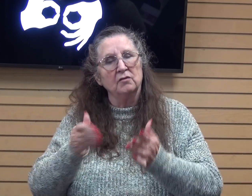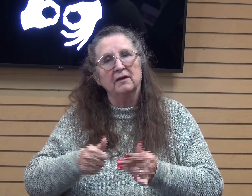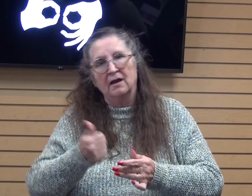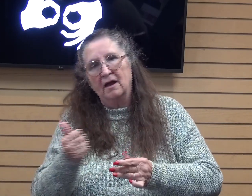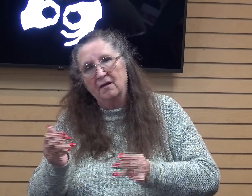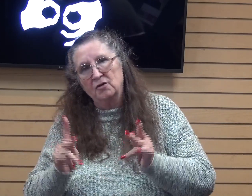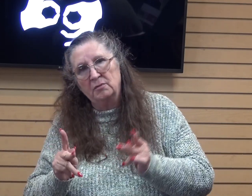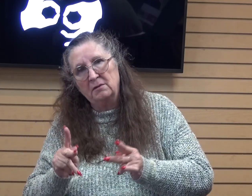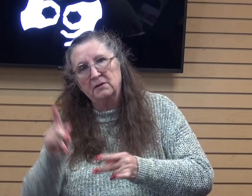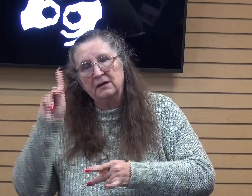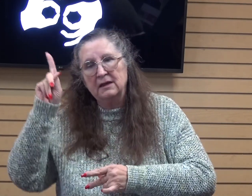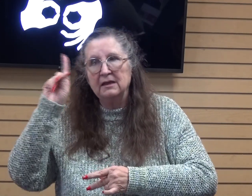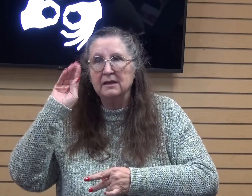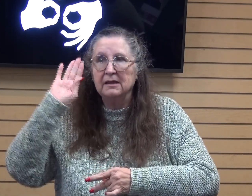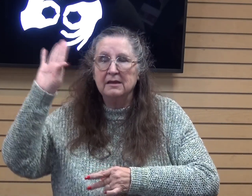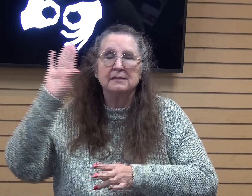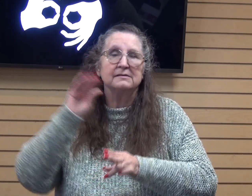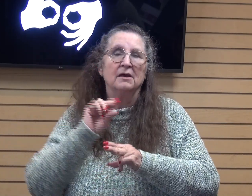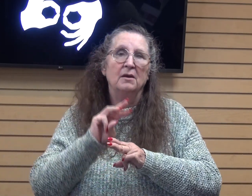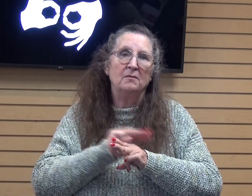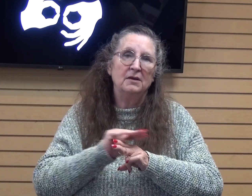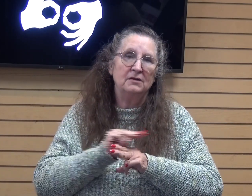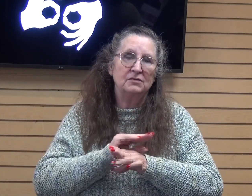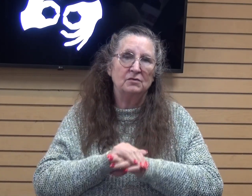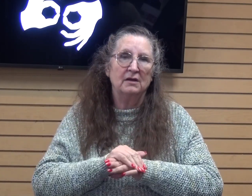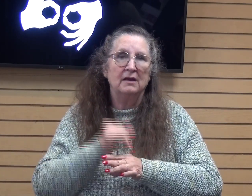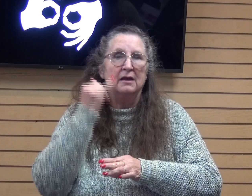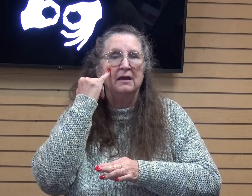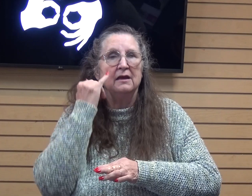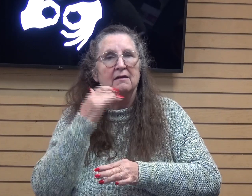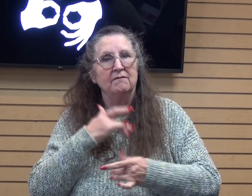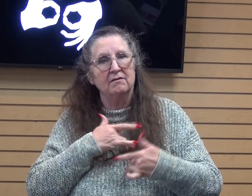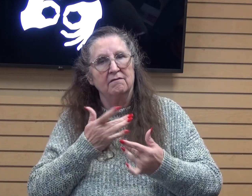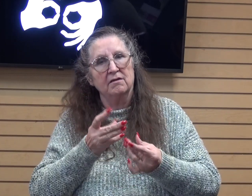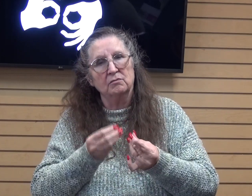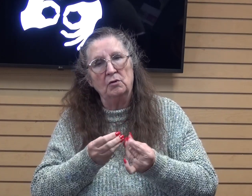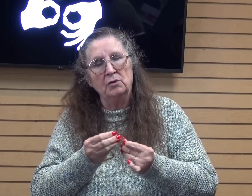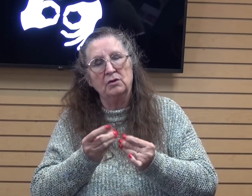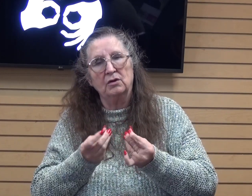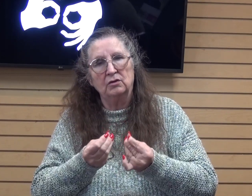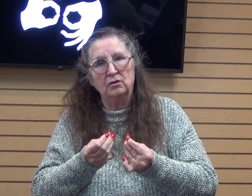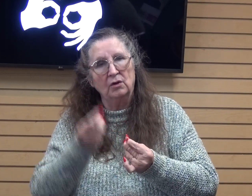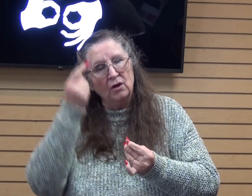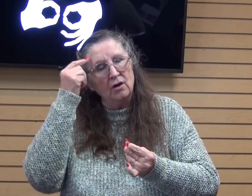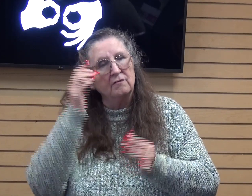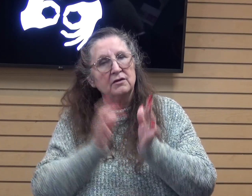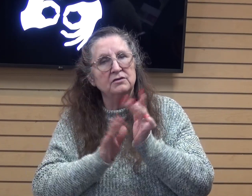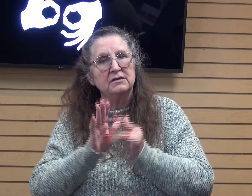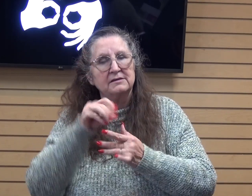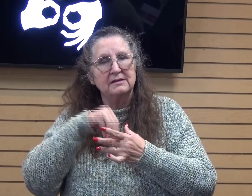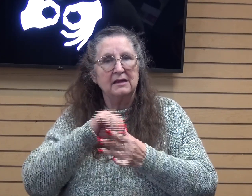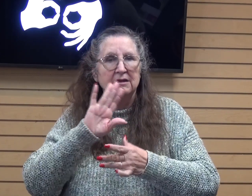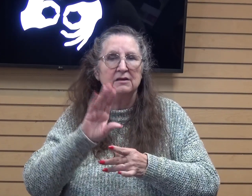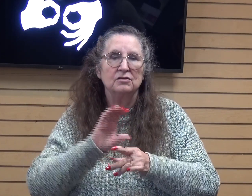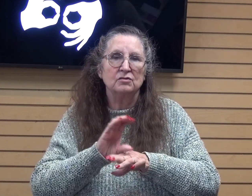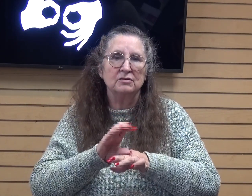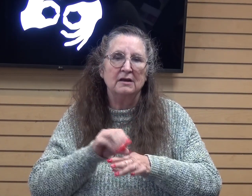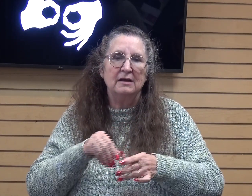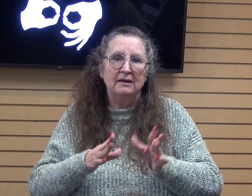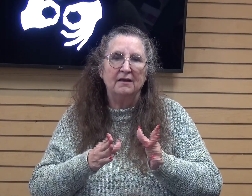His ministries. If you feel like there is more that you could do for Jesus in His church, let this be the reason you stop